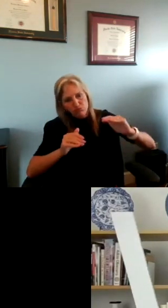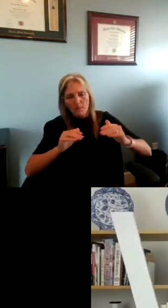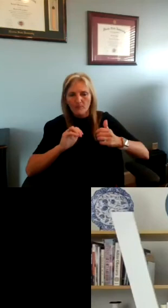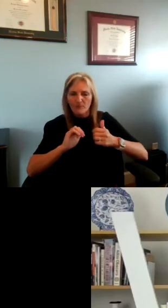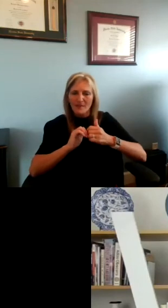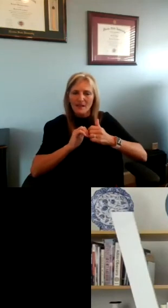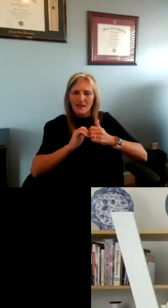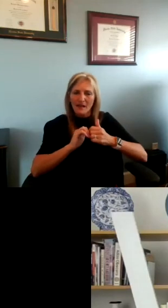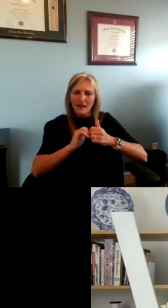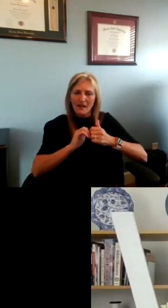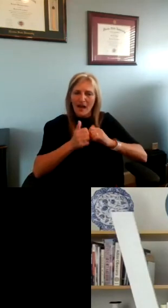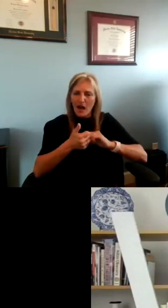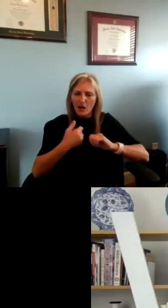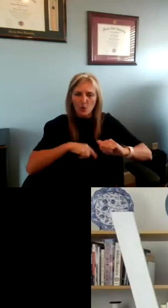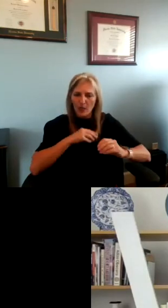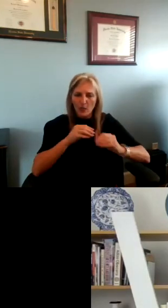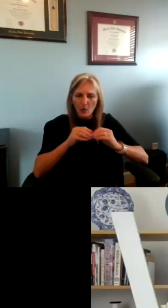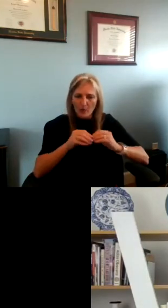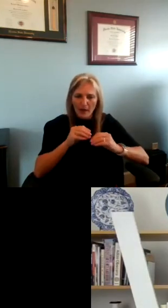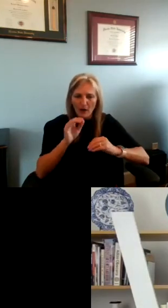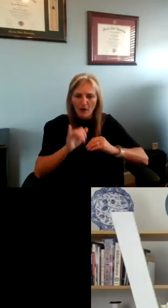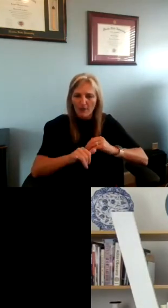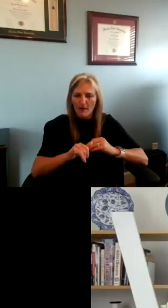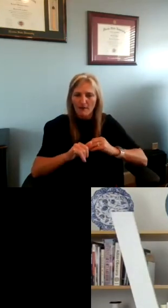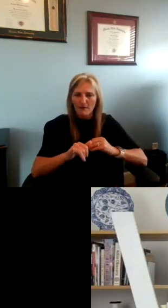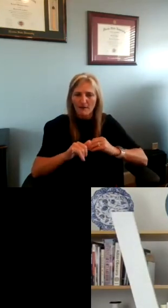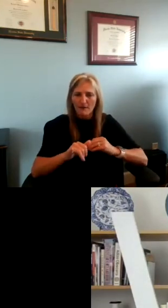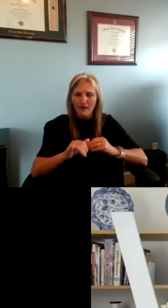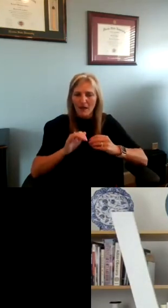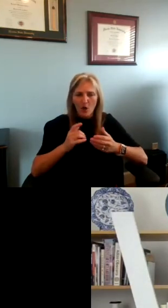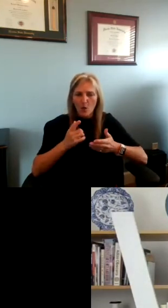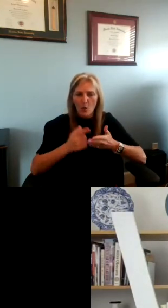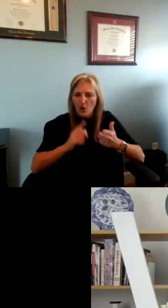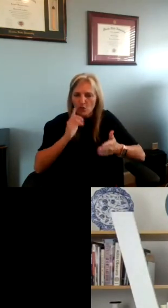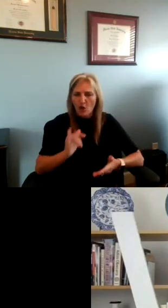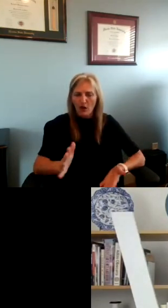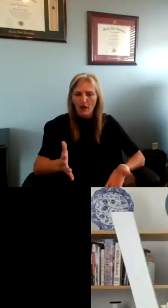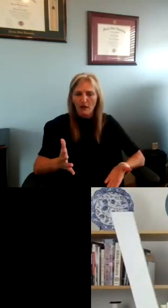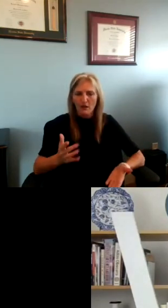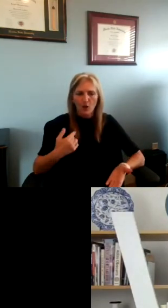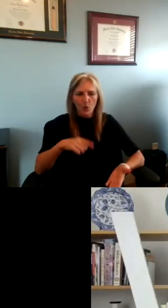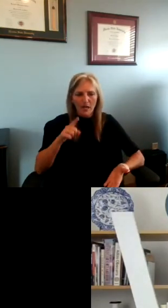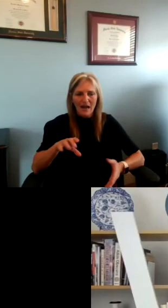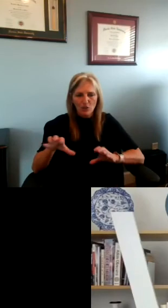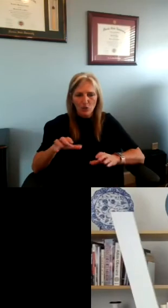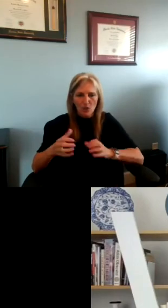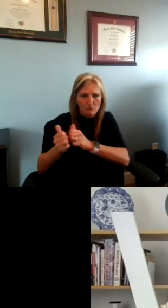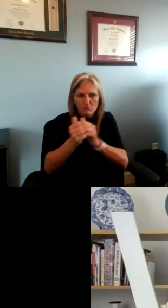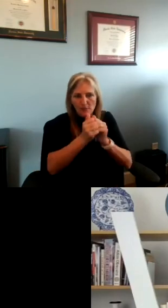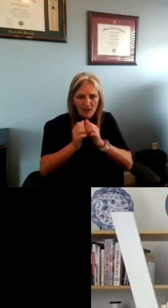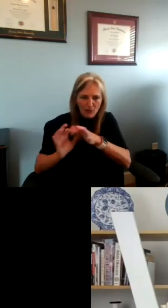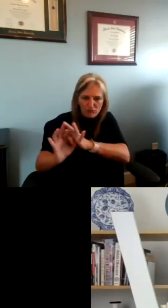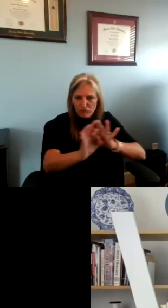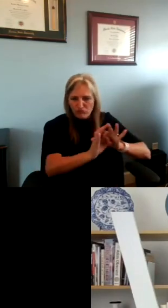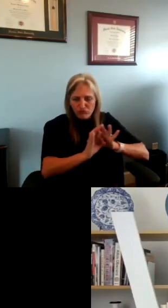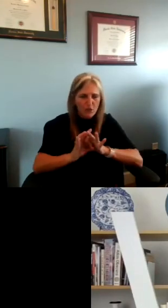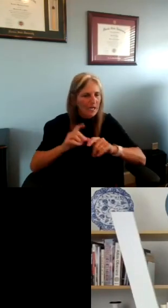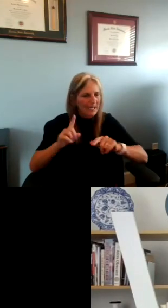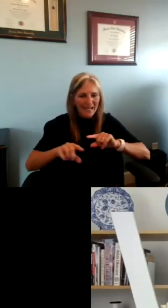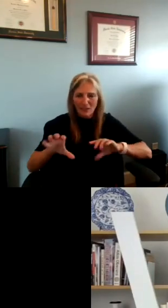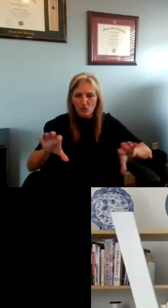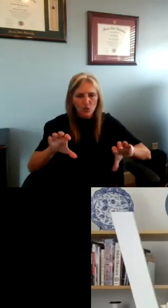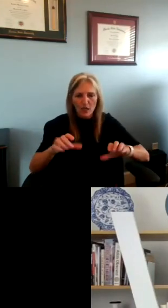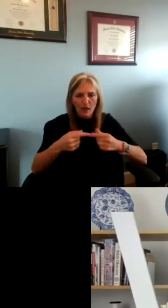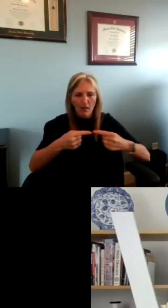those imbalances? What does repair look like? We have to do it together. We can't do it as long as we're opposing forces,